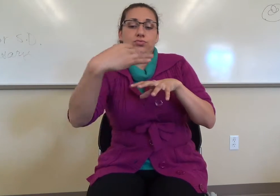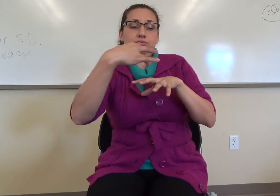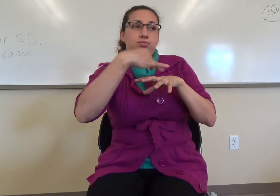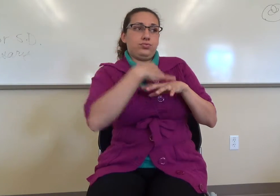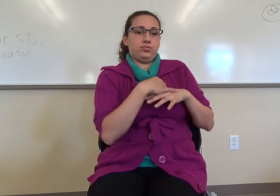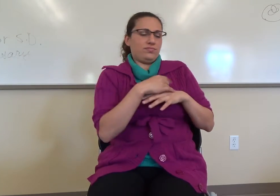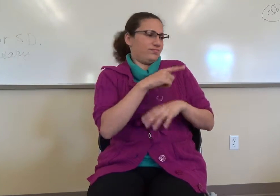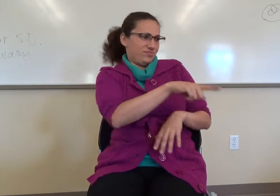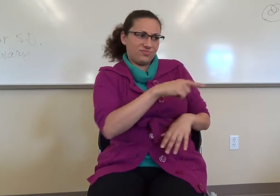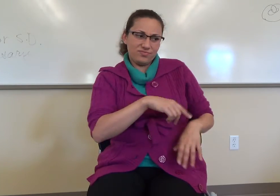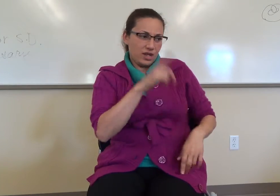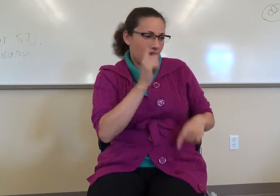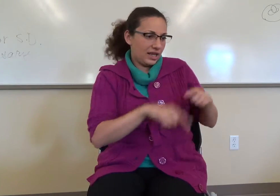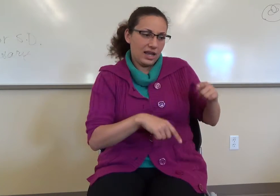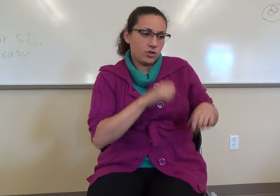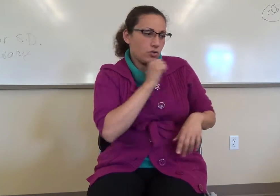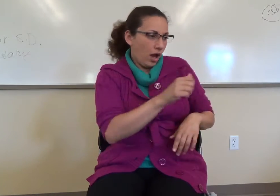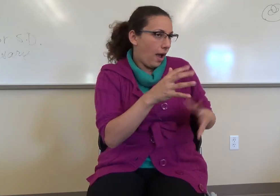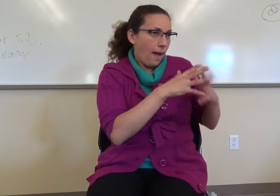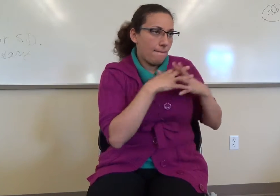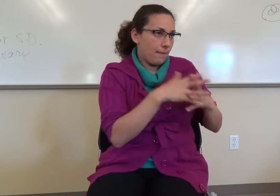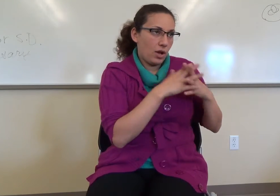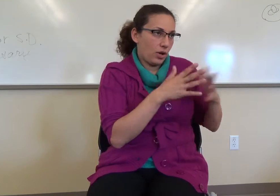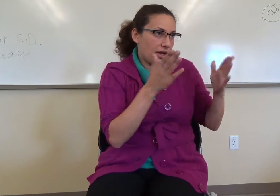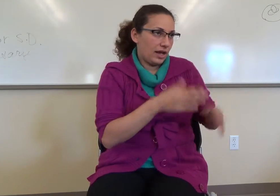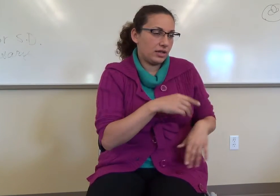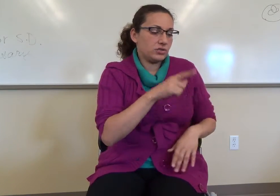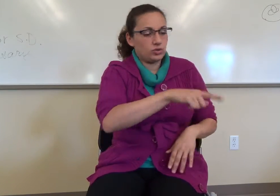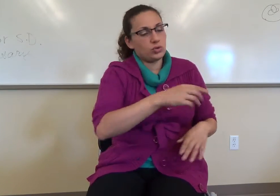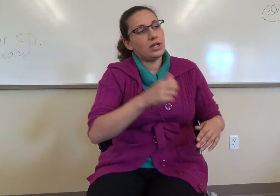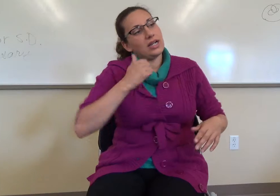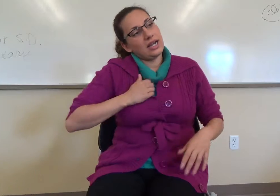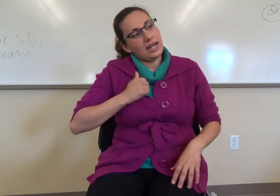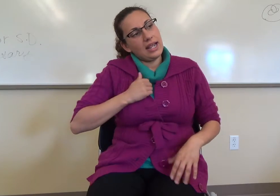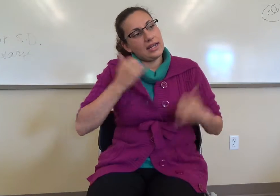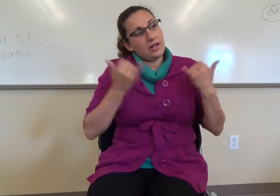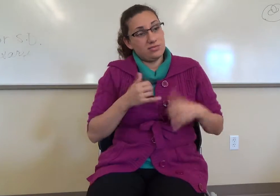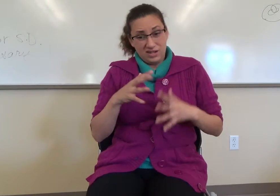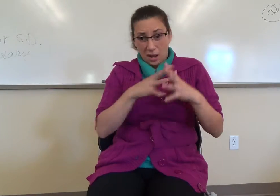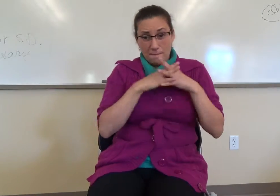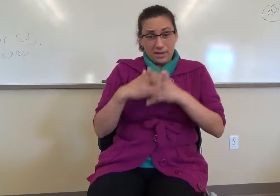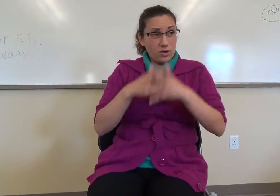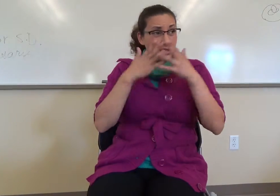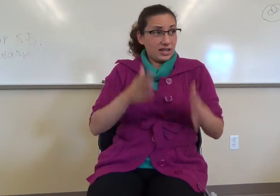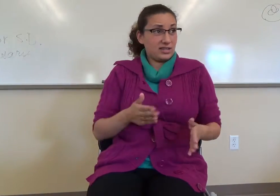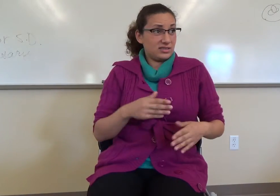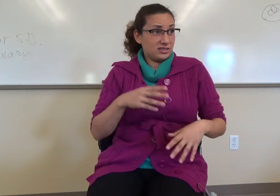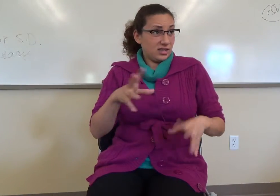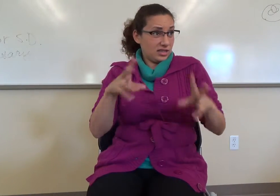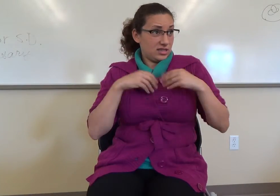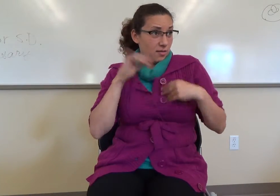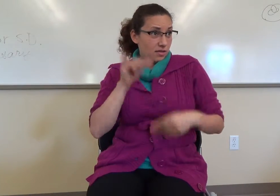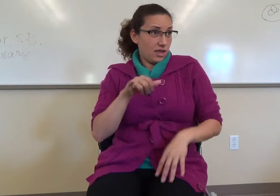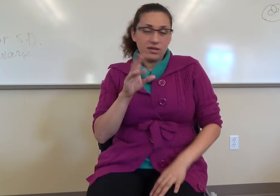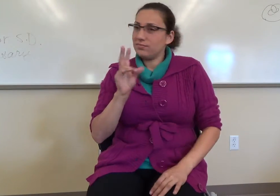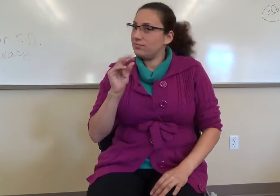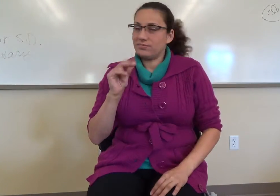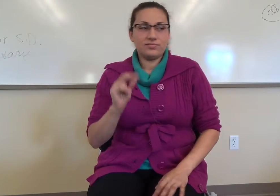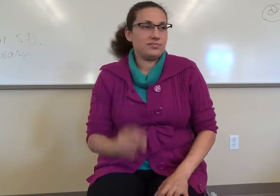And Yeah, that's not, are the Americans going to stand for that? No, probably not, okay. So